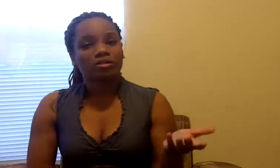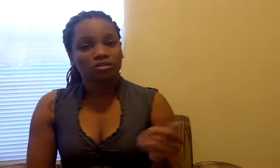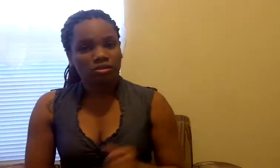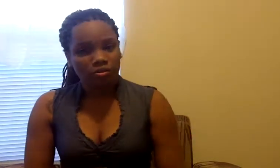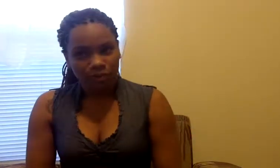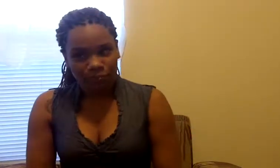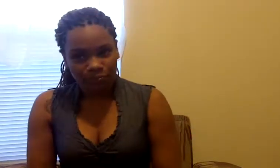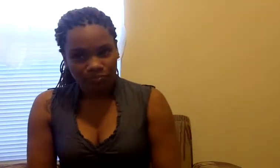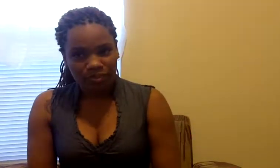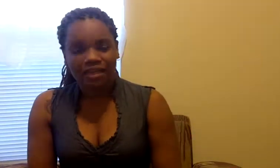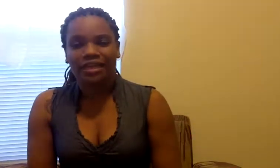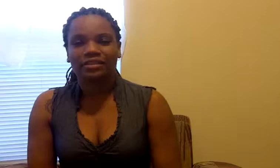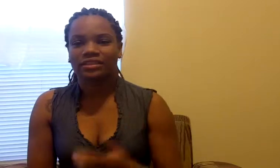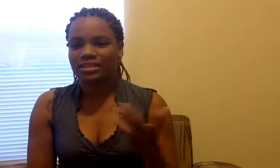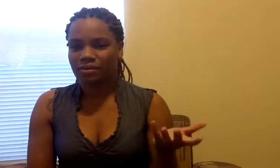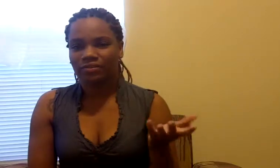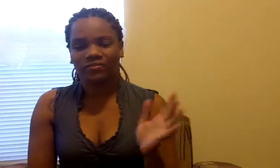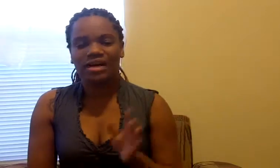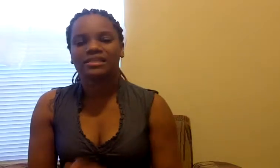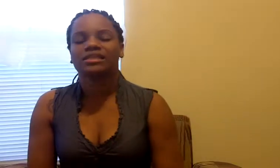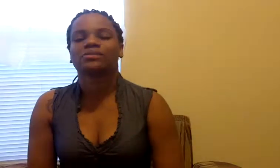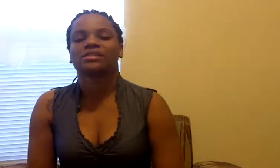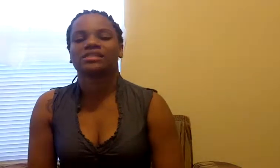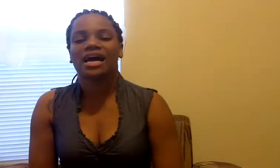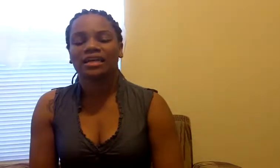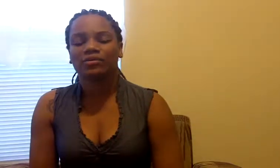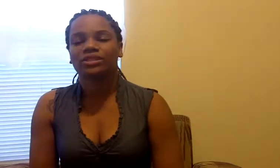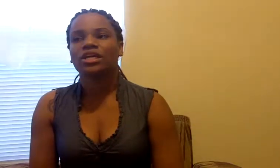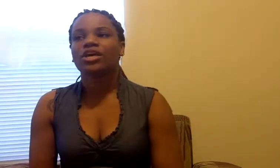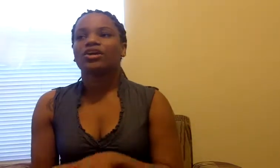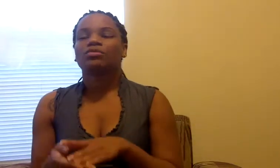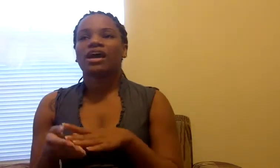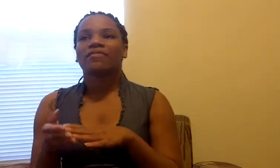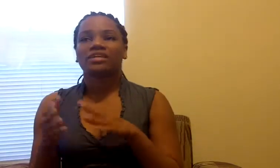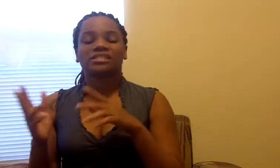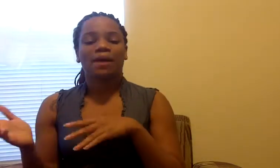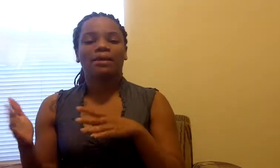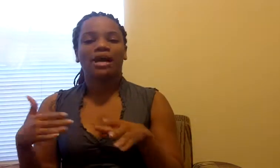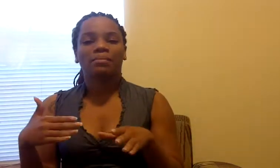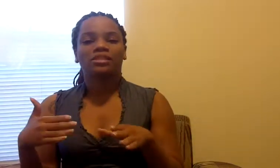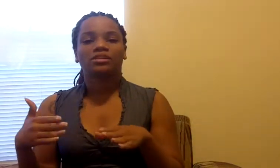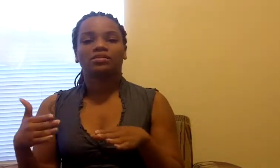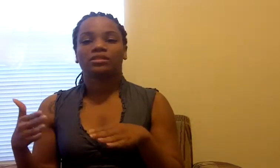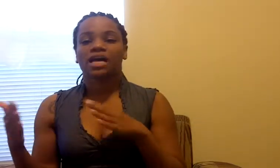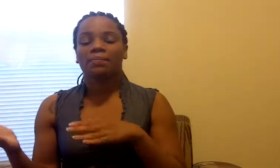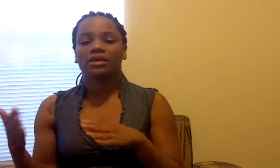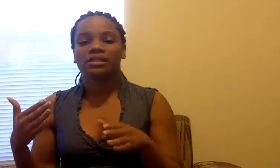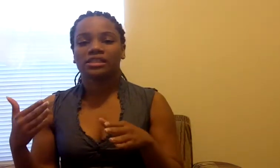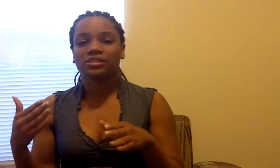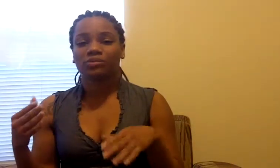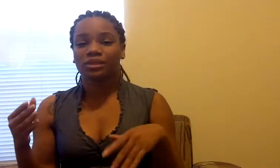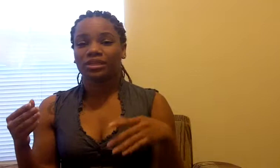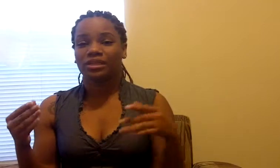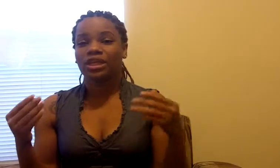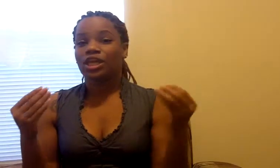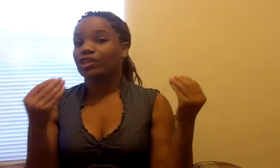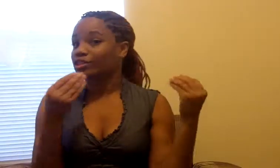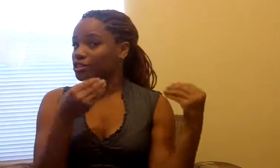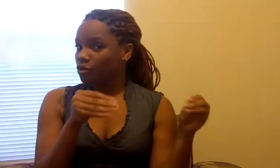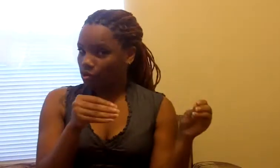to the store in English. That's perfectly fine sentence. But in sign language, you have its topic comment. So the topic of the sentence would be the